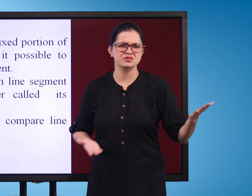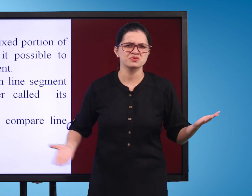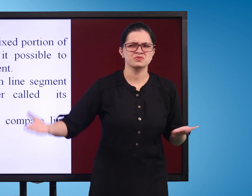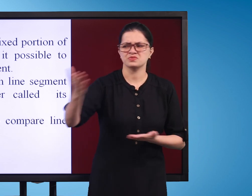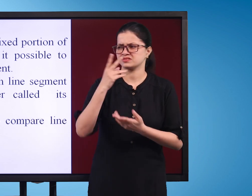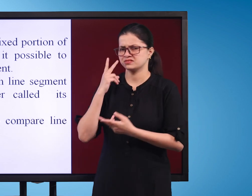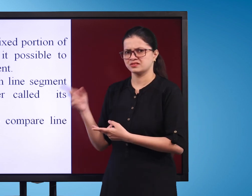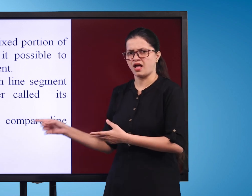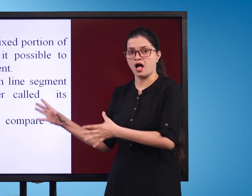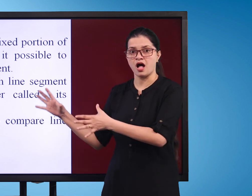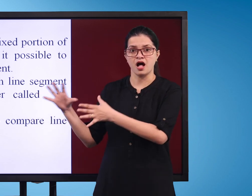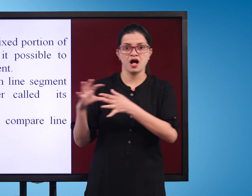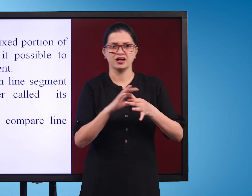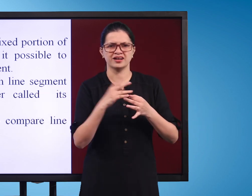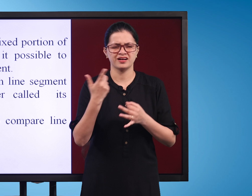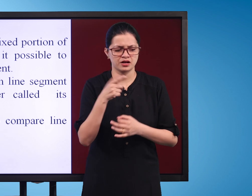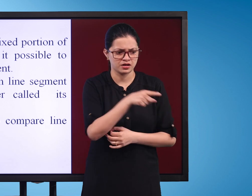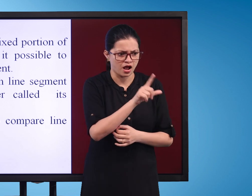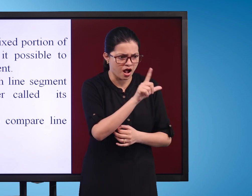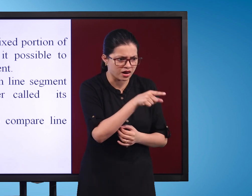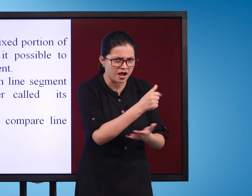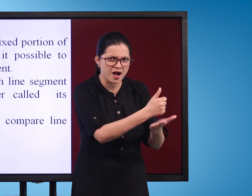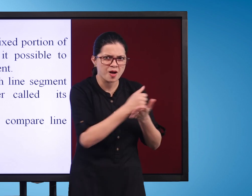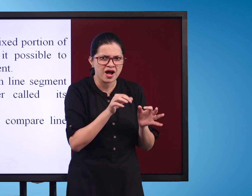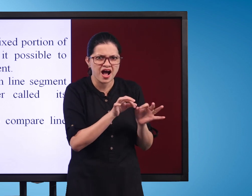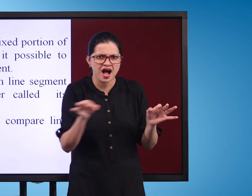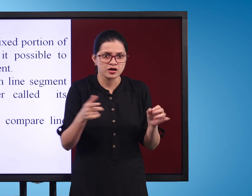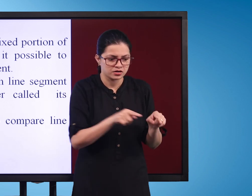We use this idea to compare line segments.